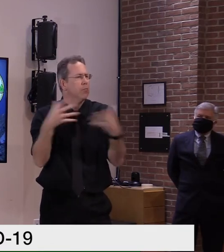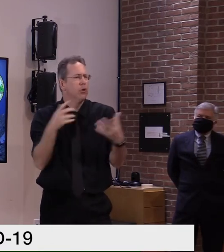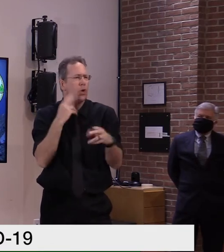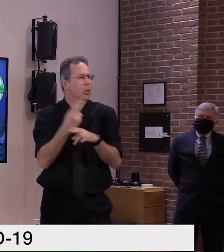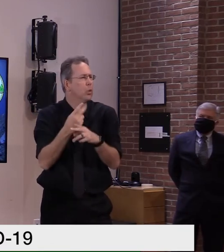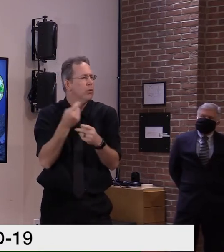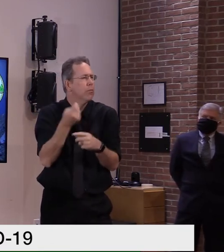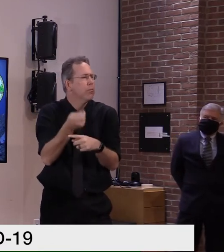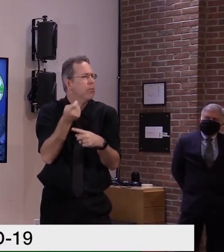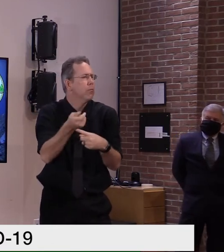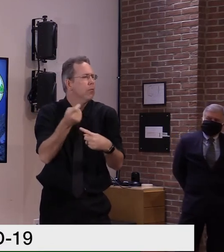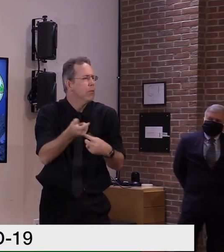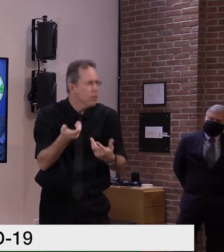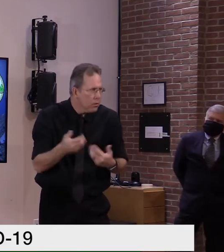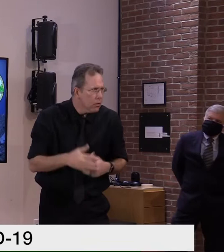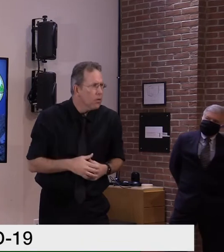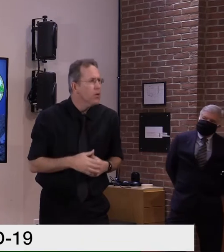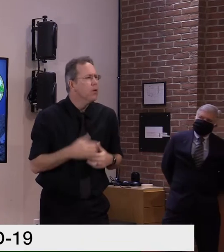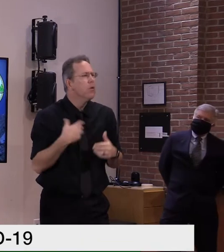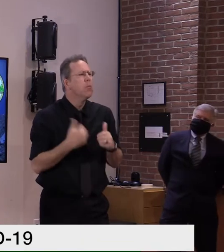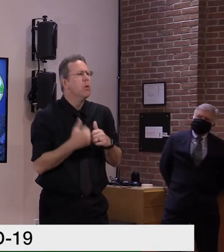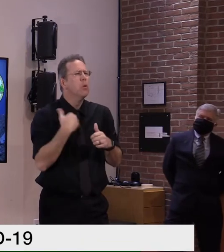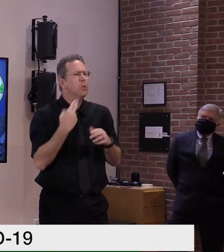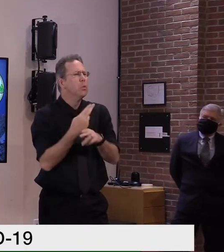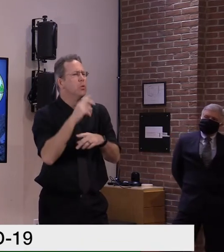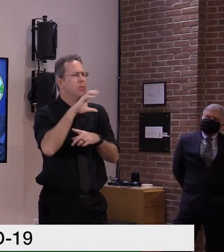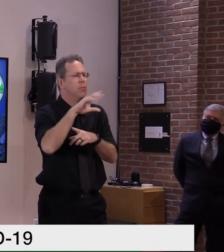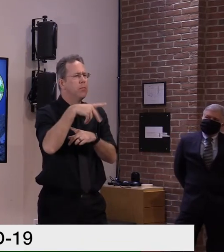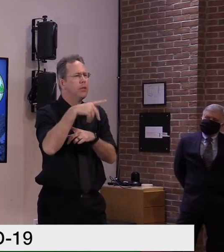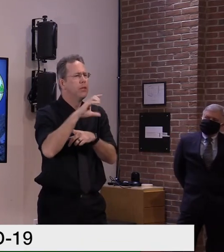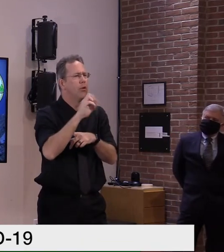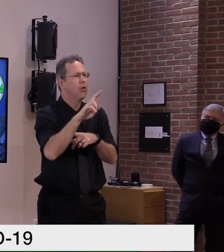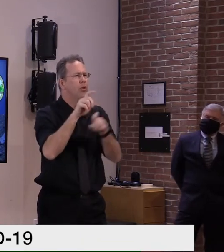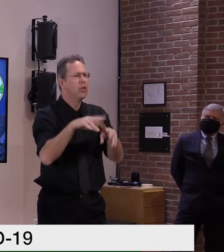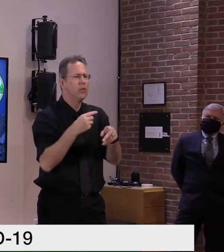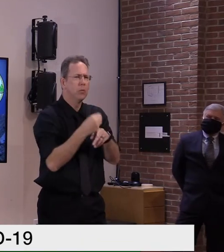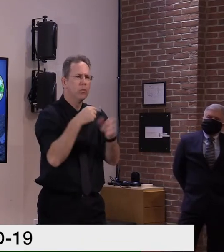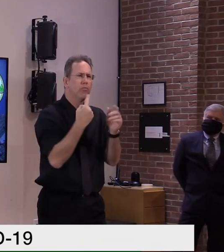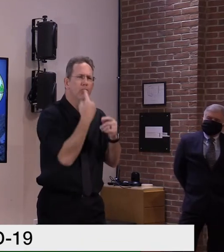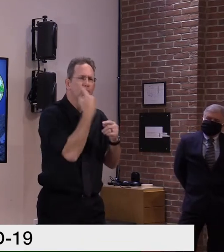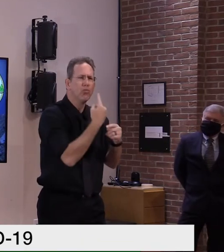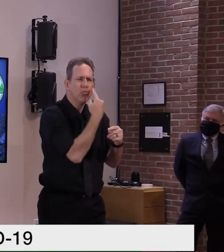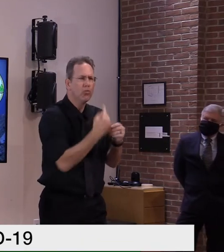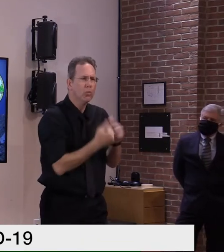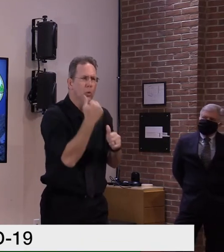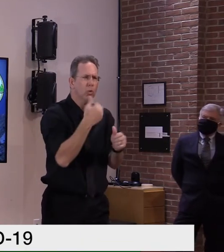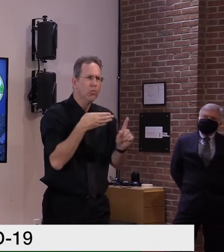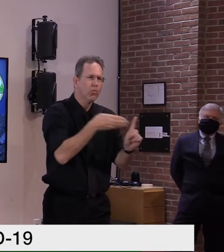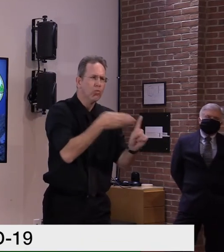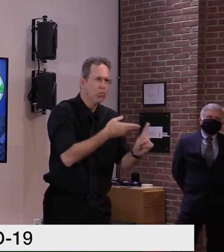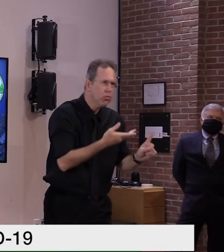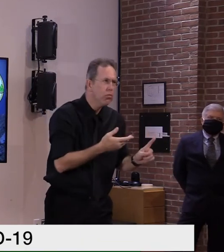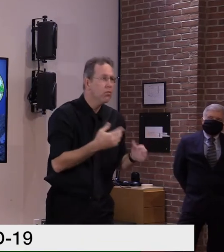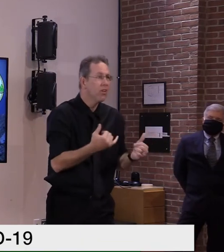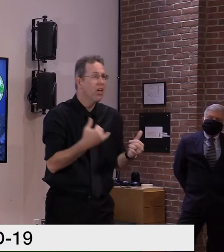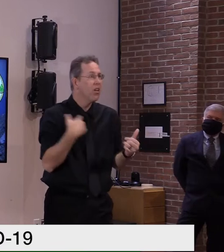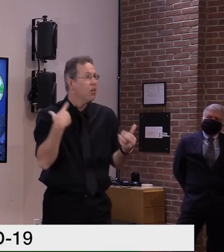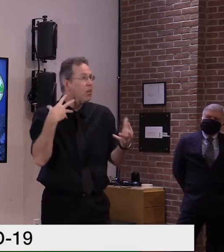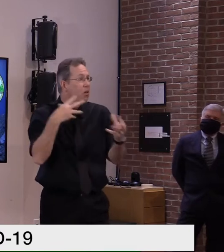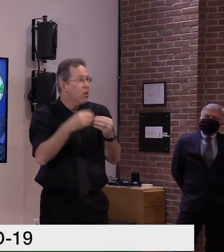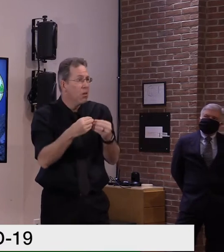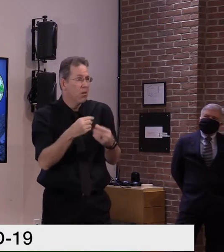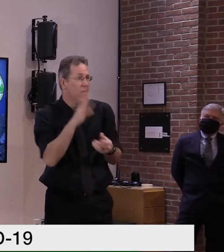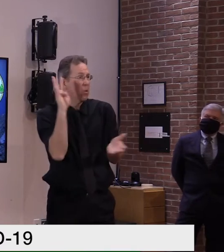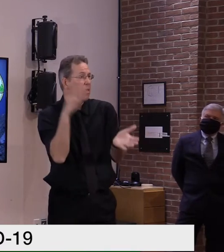without testing is very low. So we're now well over 4,000 cases that we've recorded in the state, and we'll only